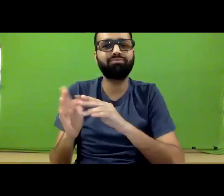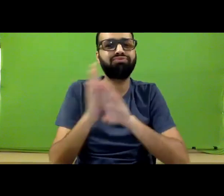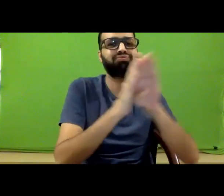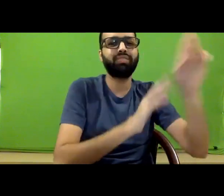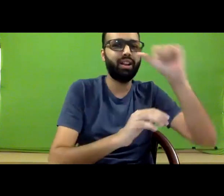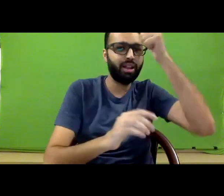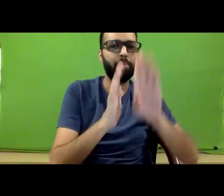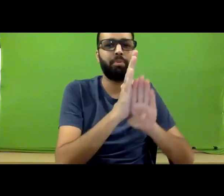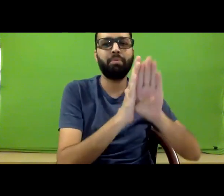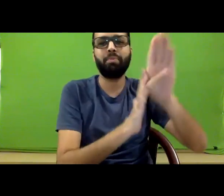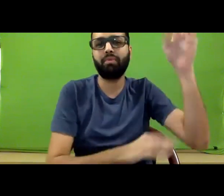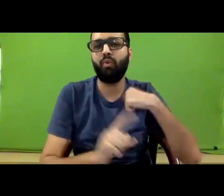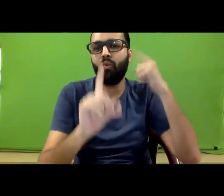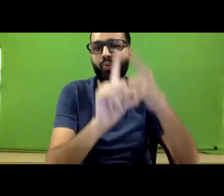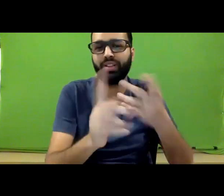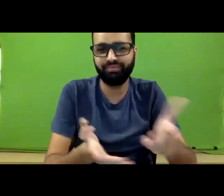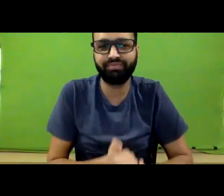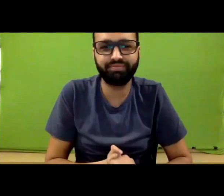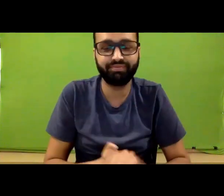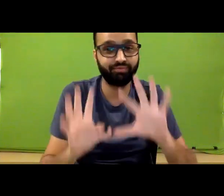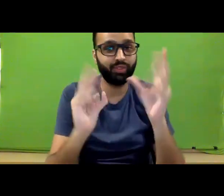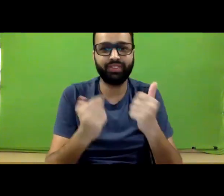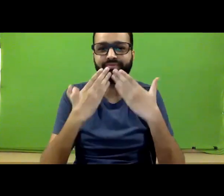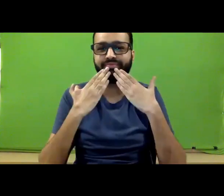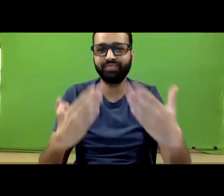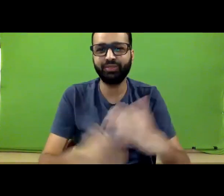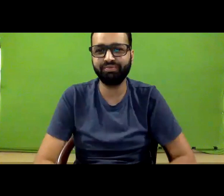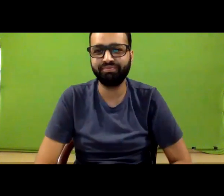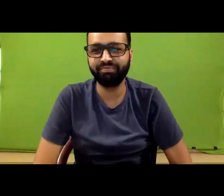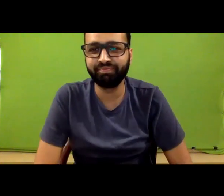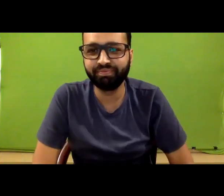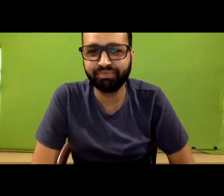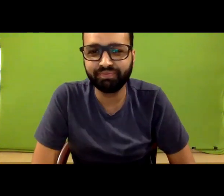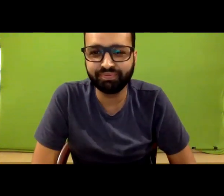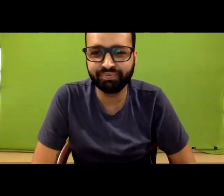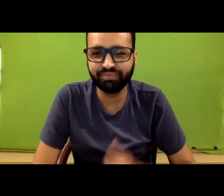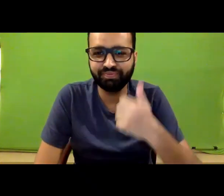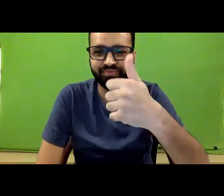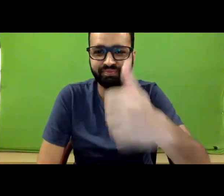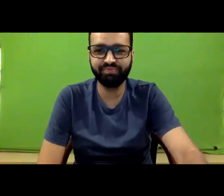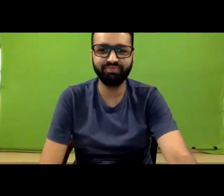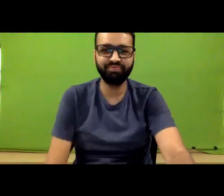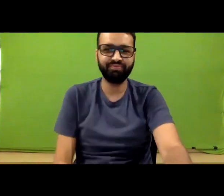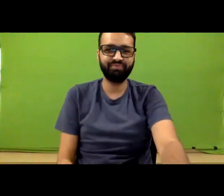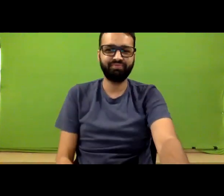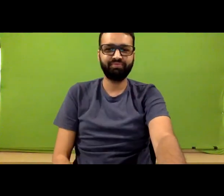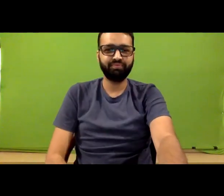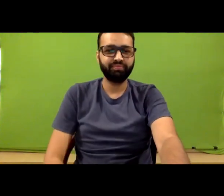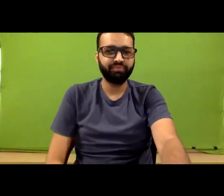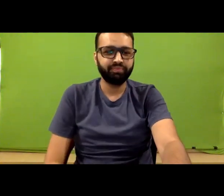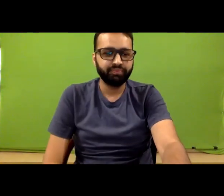old people are getting older now, and we need youth to be ready for the next generation. That's about us. Thank you.